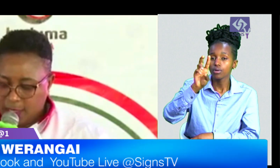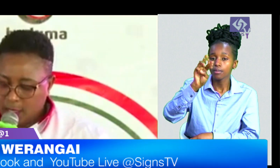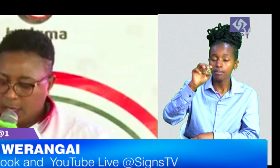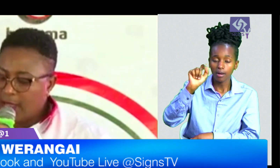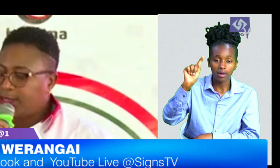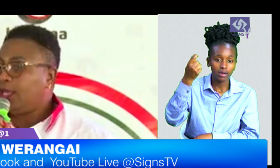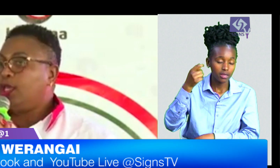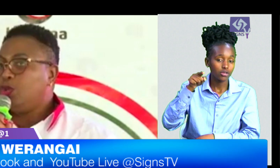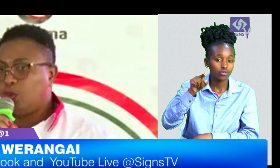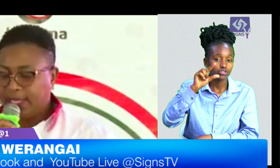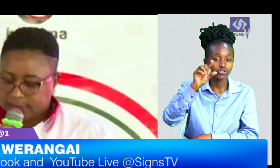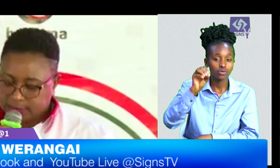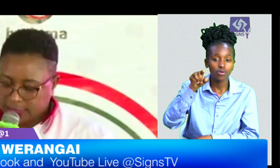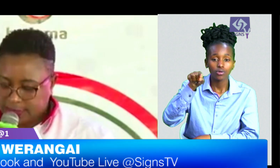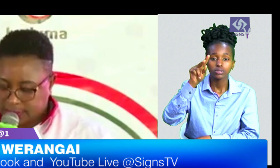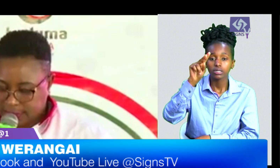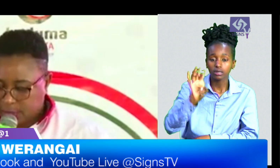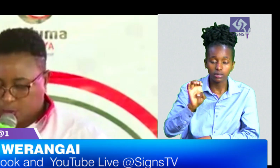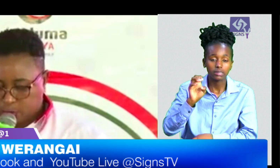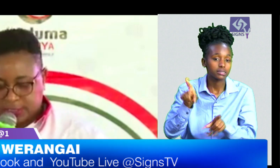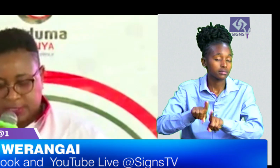www.hudumakenya.goke and the USSD code